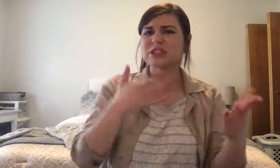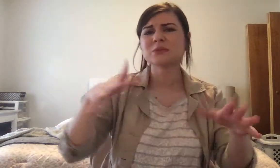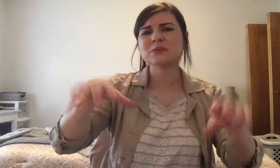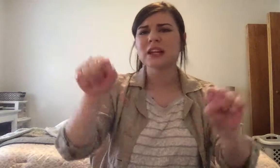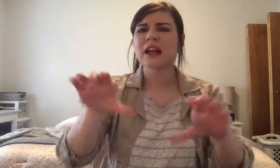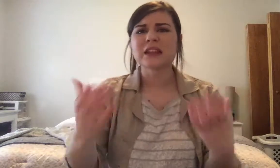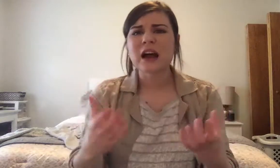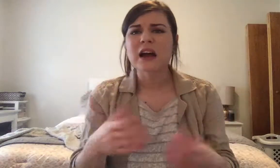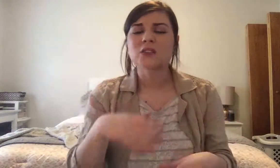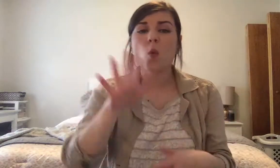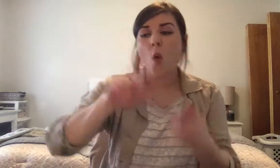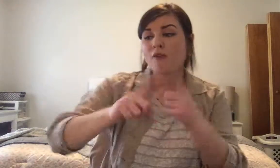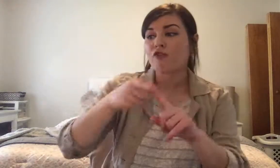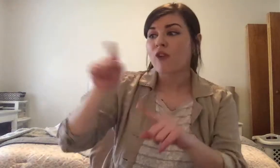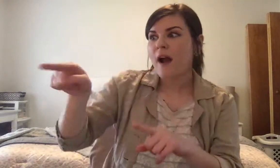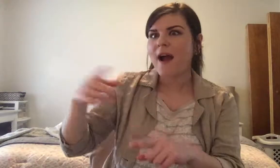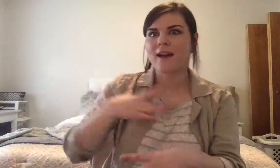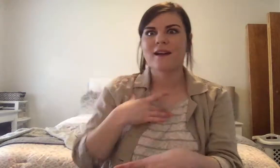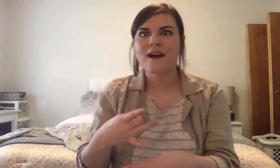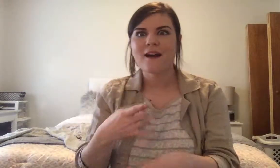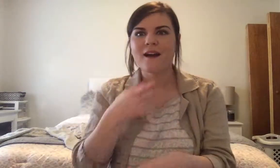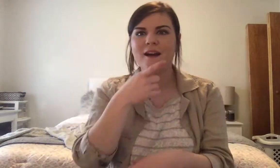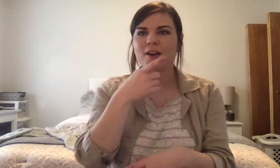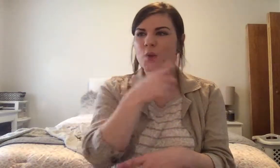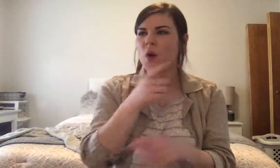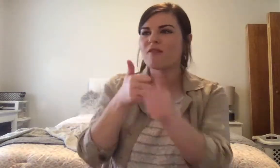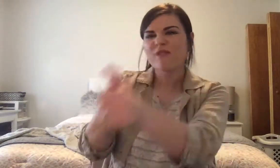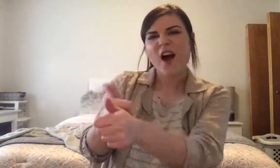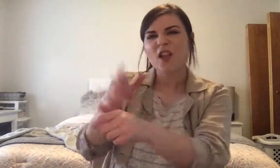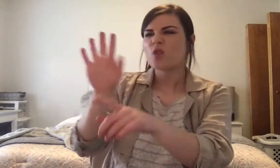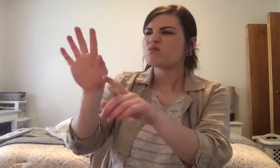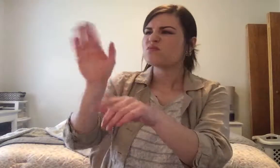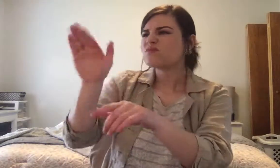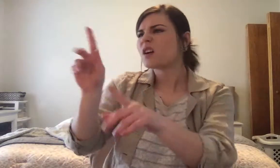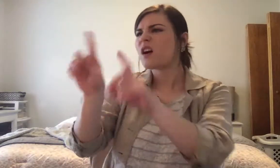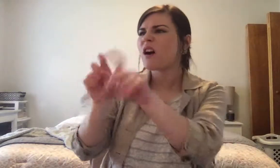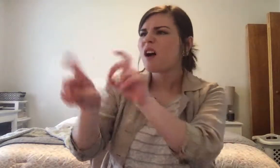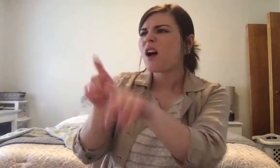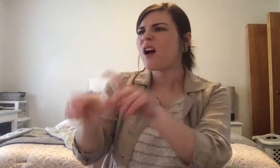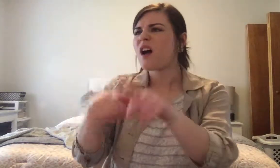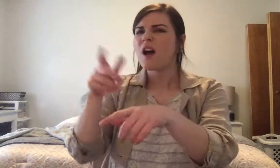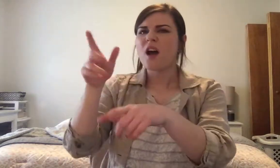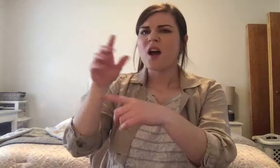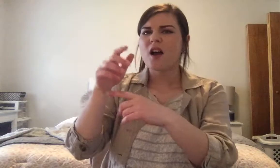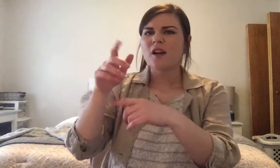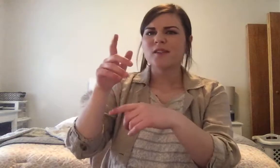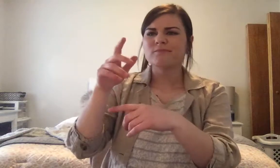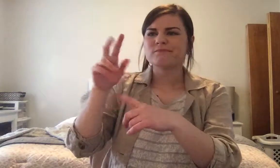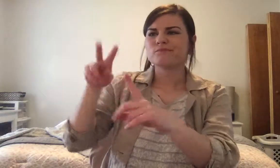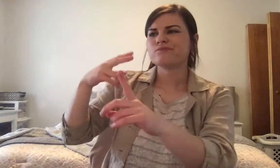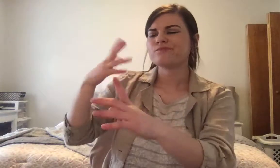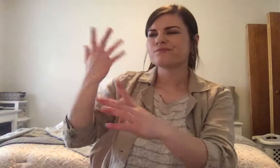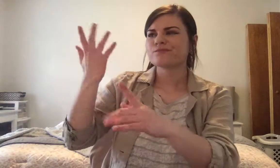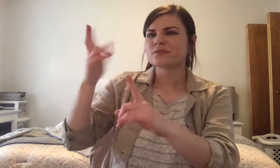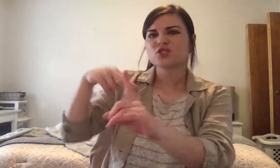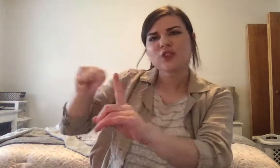friend that's into it and you can ask them questions or ask advice or tag along with them if they're going to photograph or